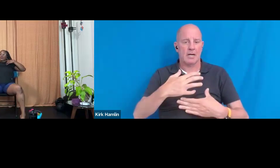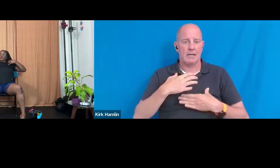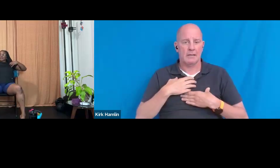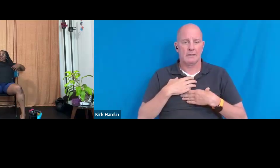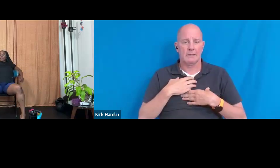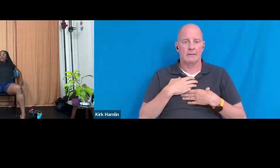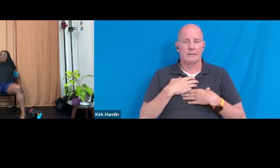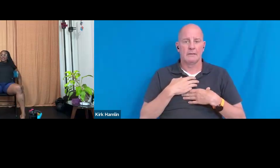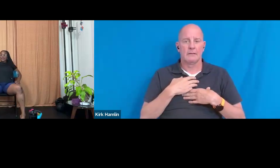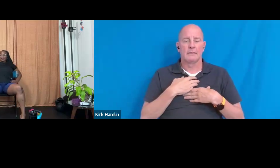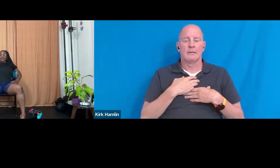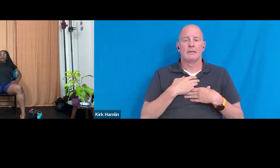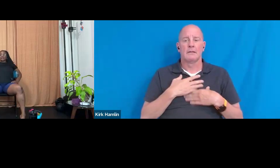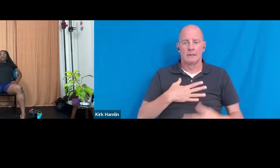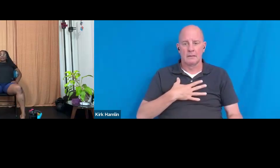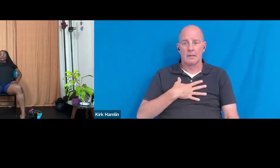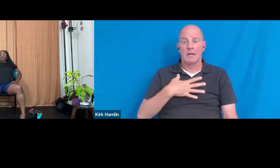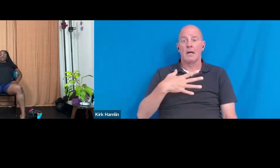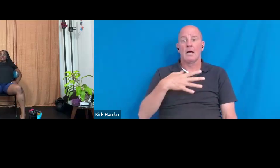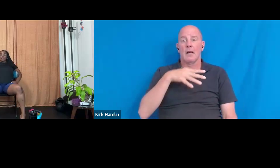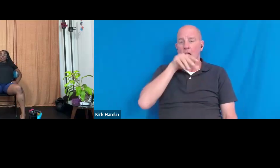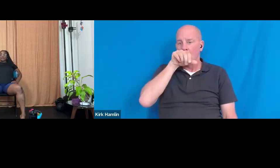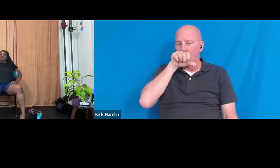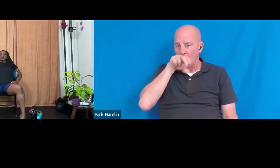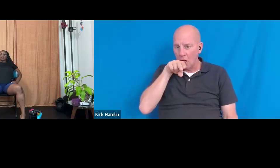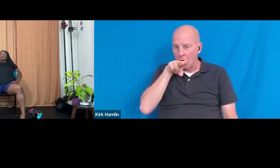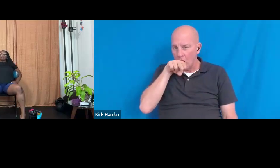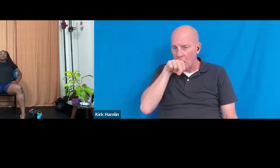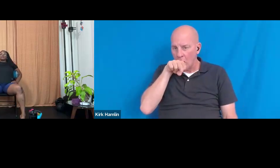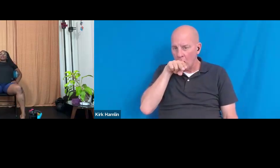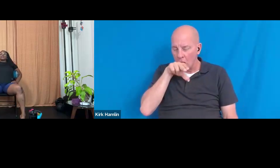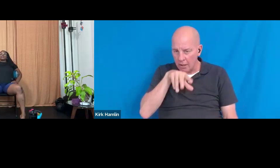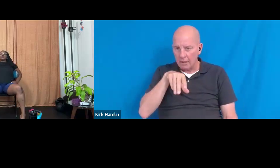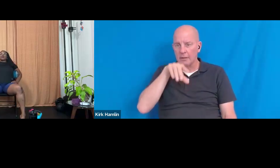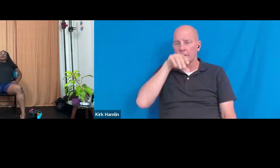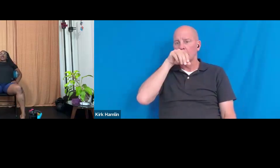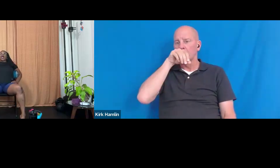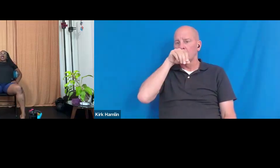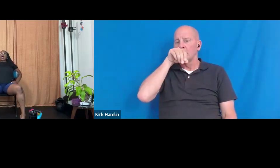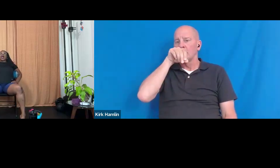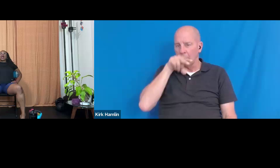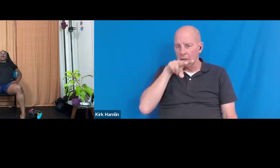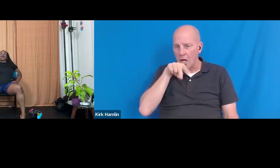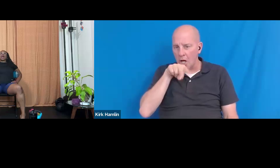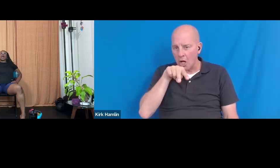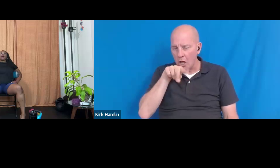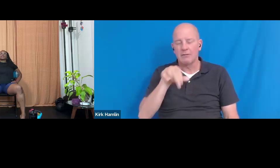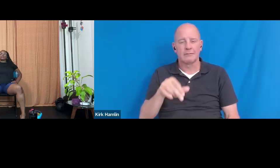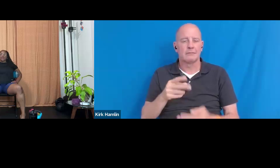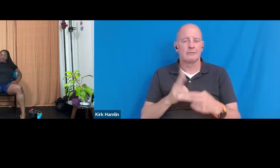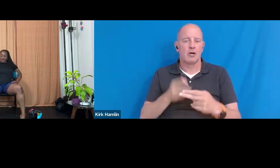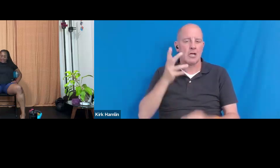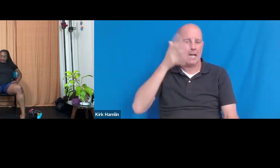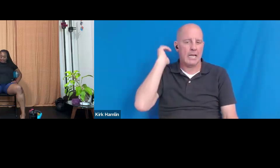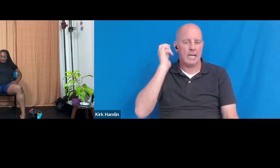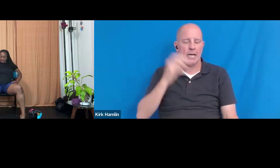your tongue out when you breathe out, basically. So you could breathe in deeply and stick your tongue out. Get